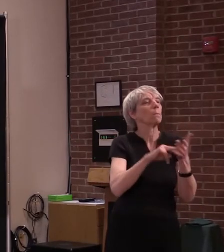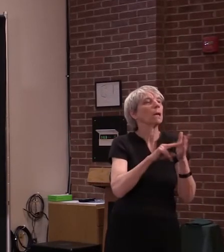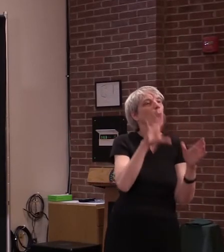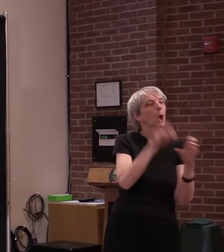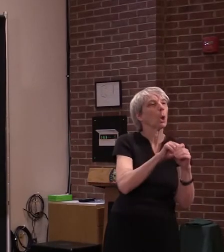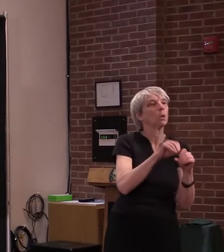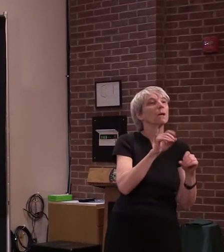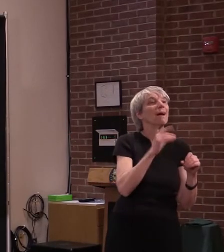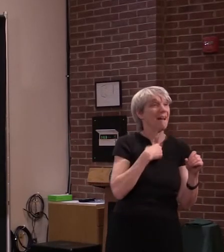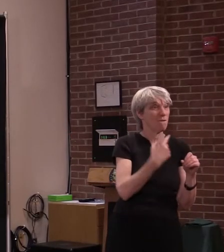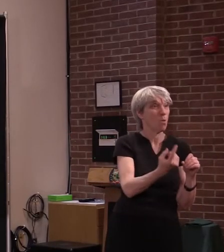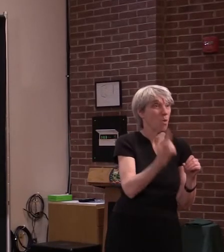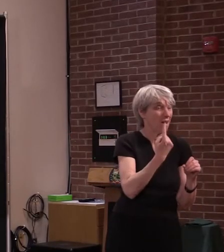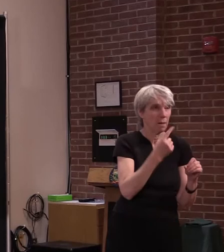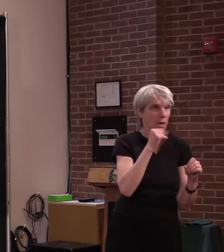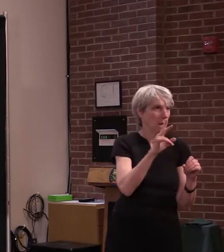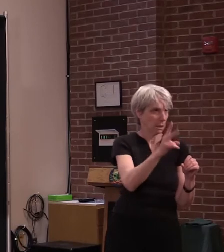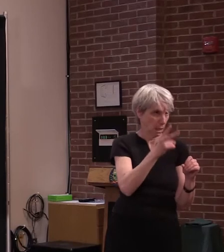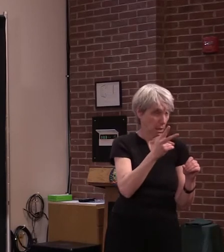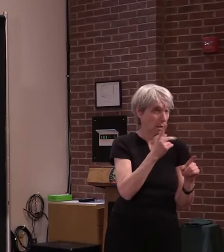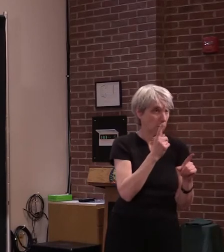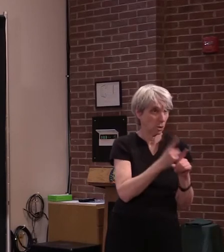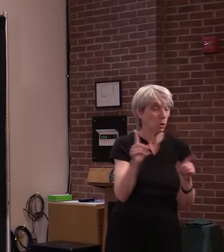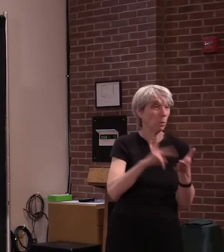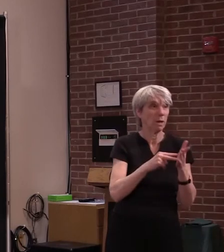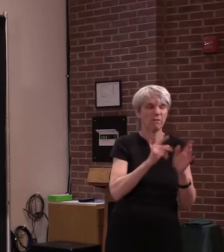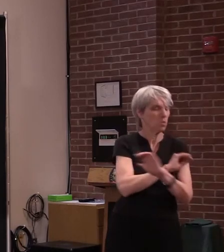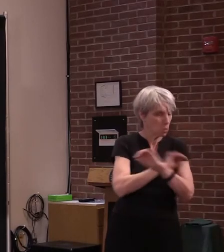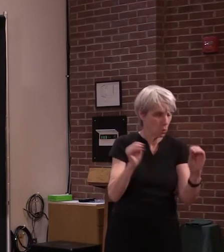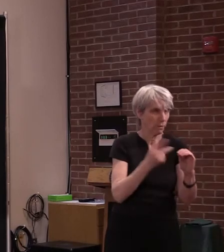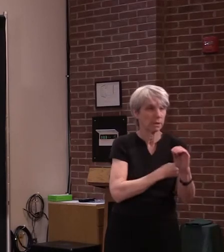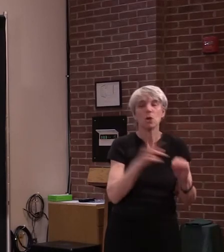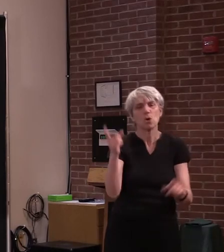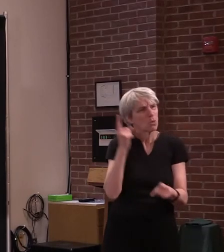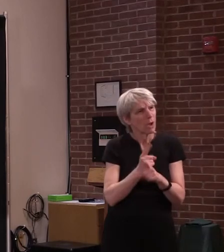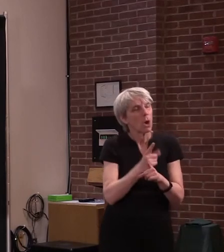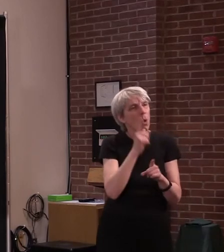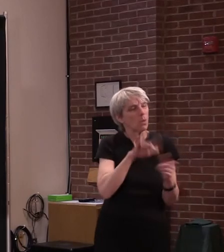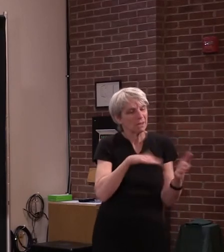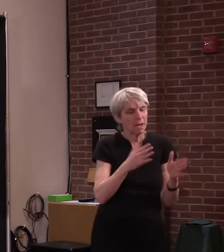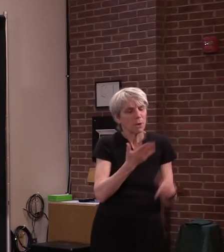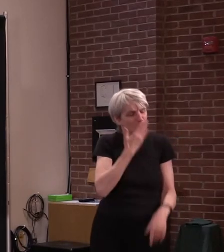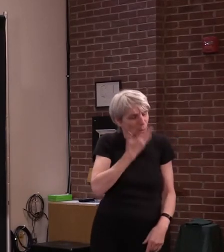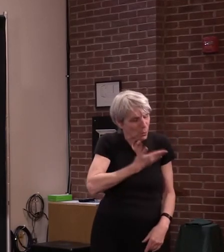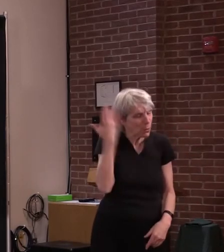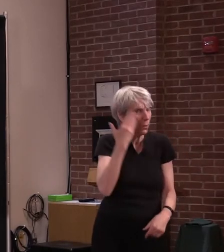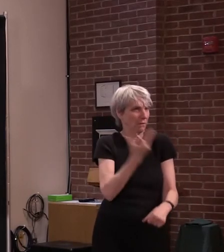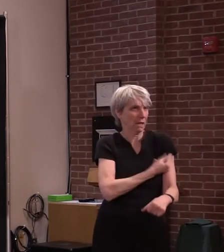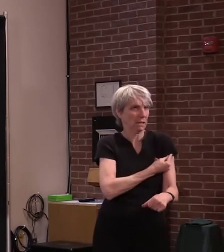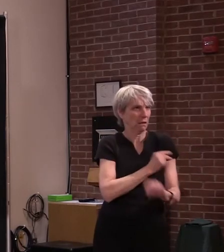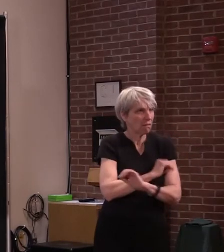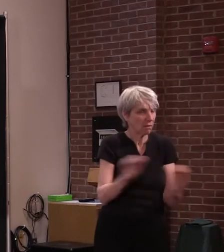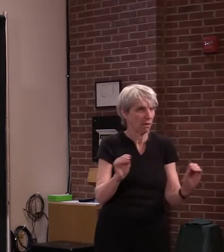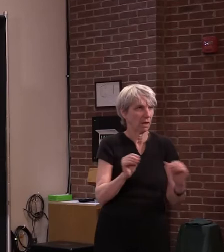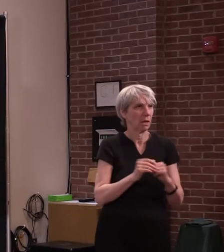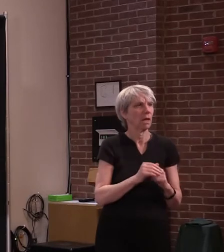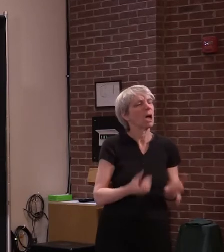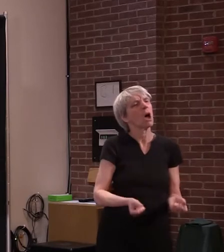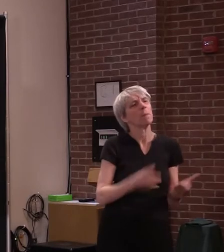So that's what I'm looking for, yes. Right. Number who have died who have had no vaccine doses at all. So, you